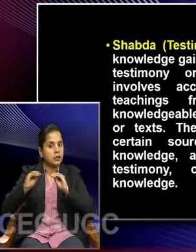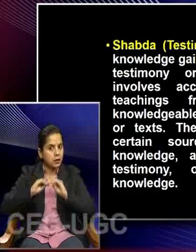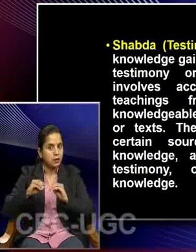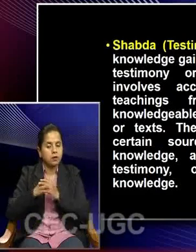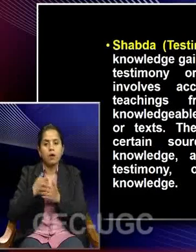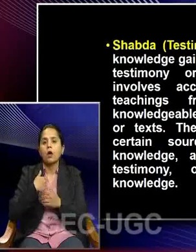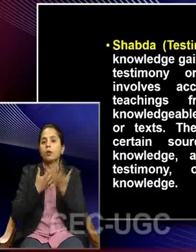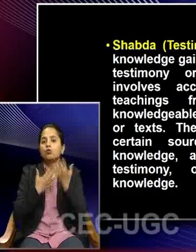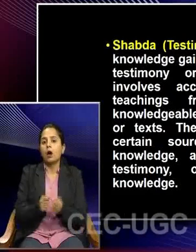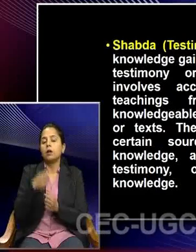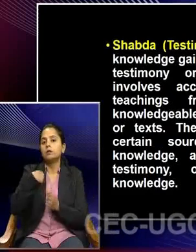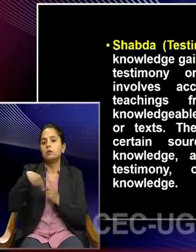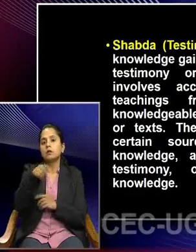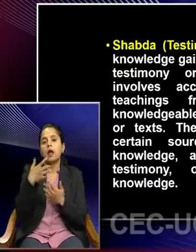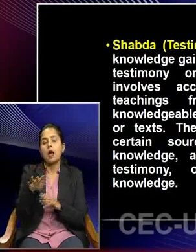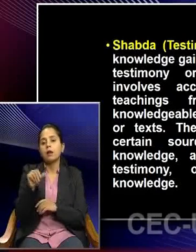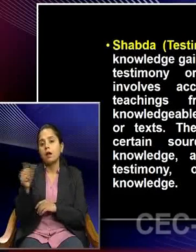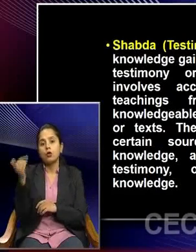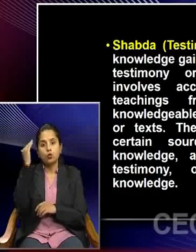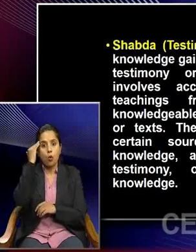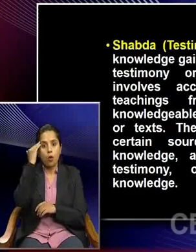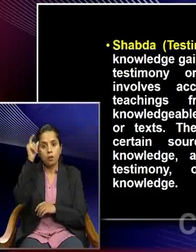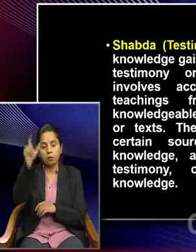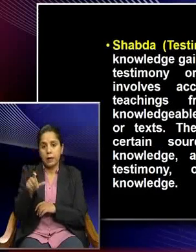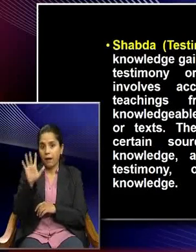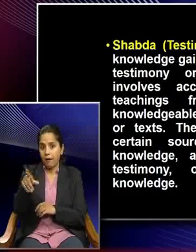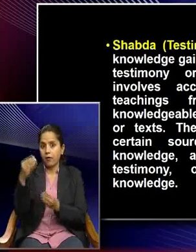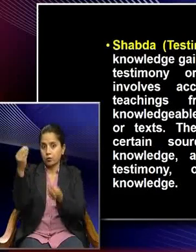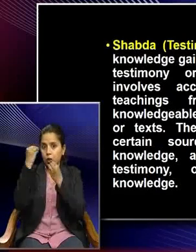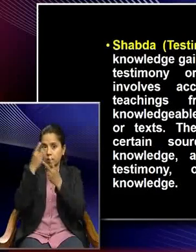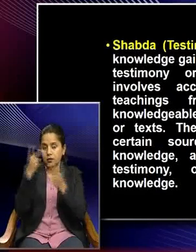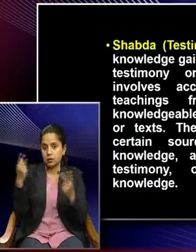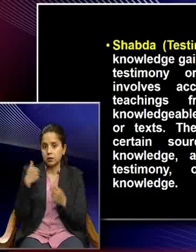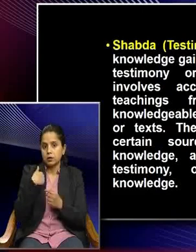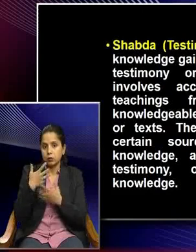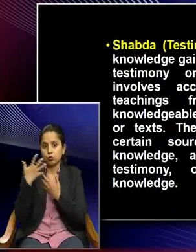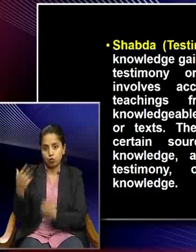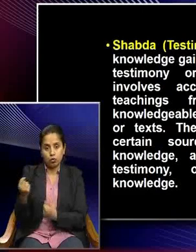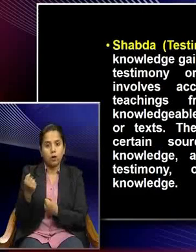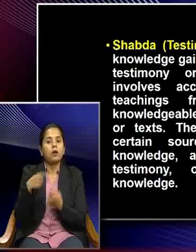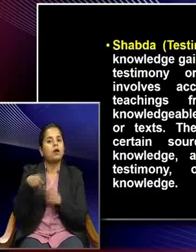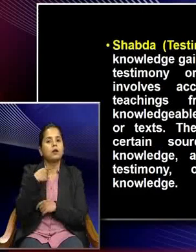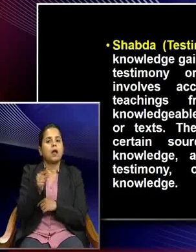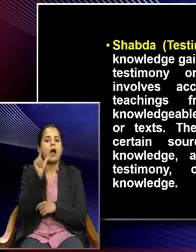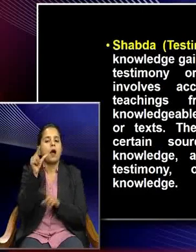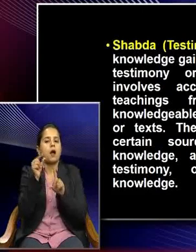from trustworthy and knowledgeable individuals, whom we also call Apta-Purush.